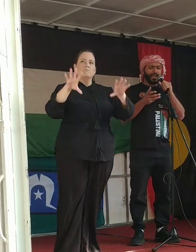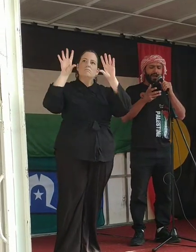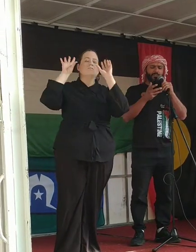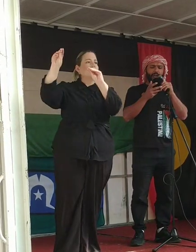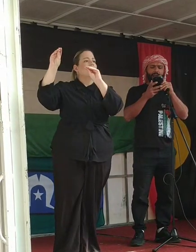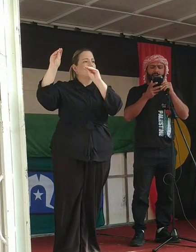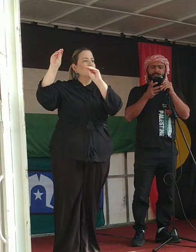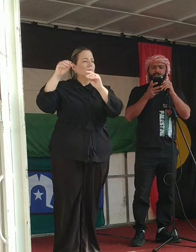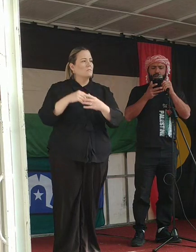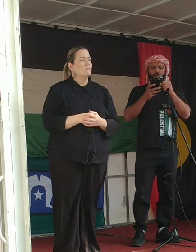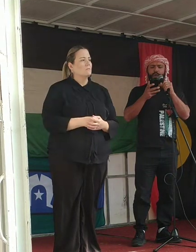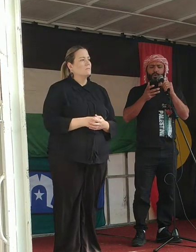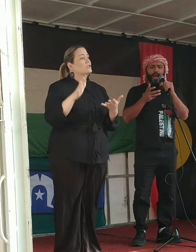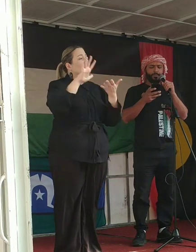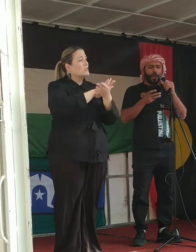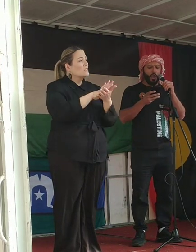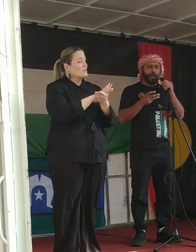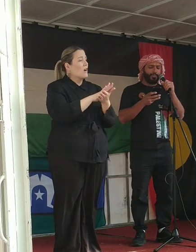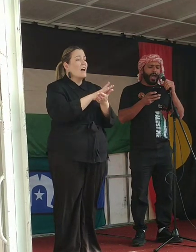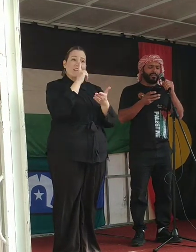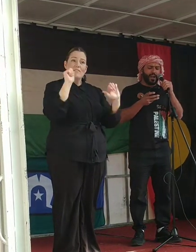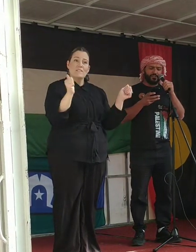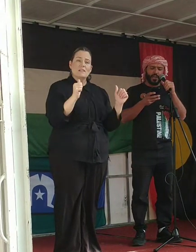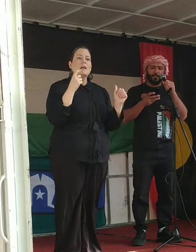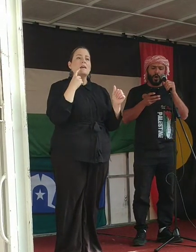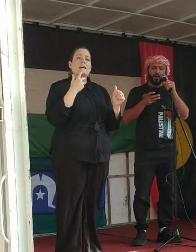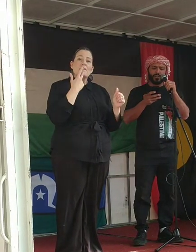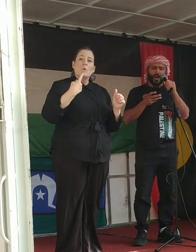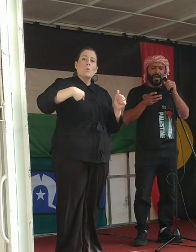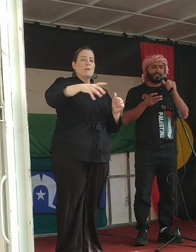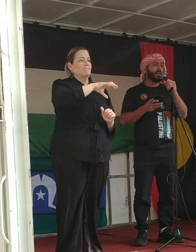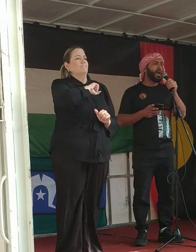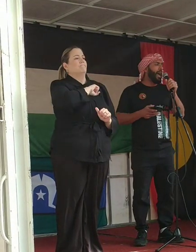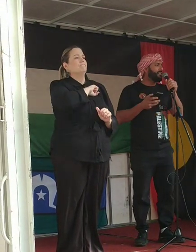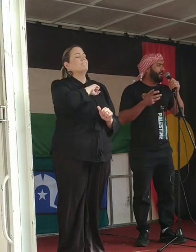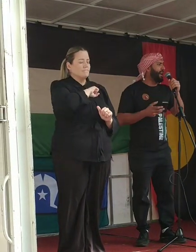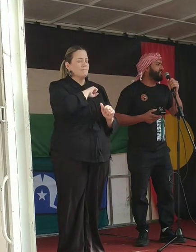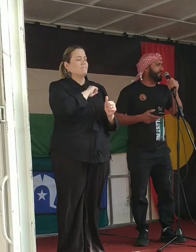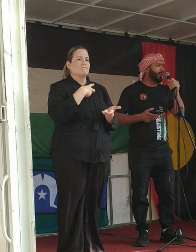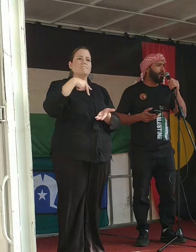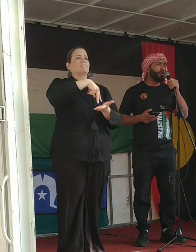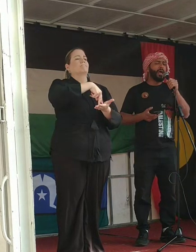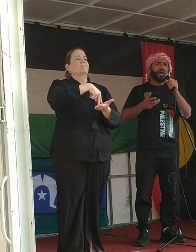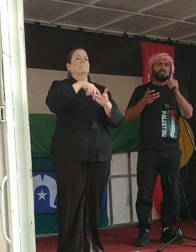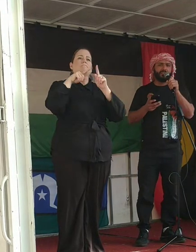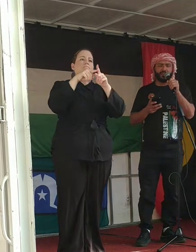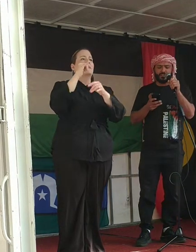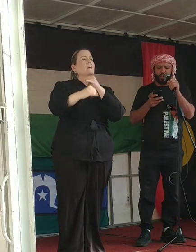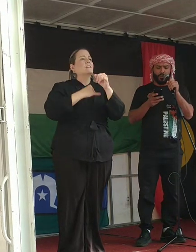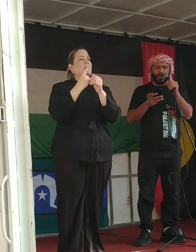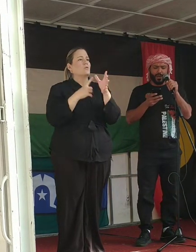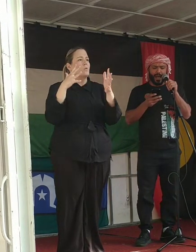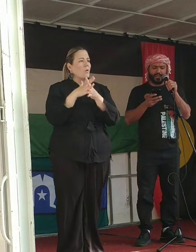can come to an end when we are brave enough to uphold the rights and international law and